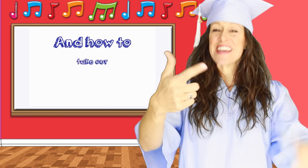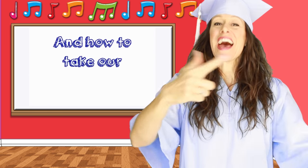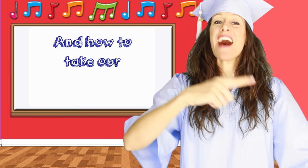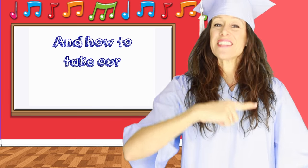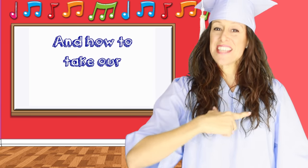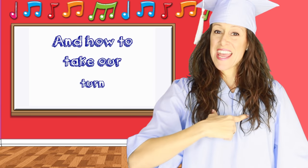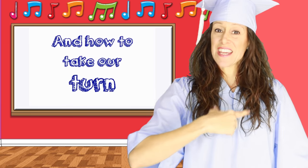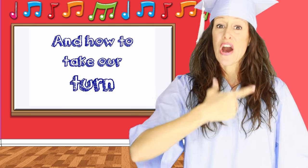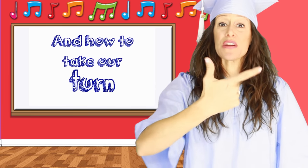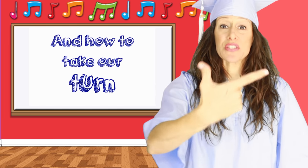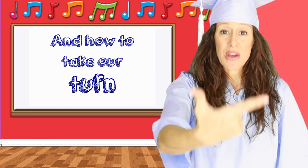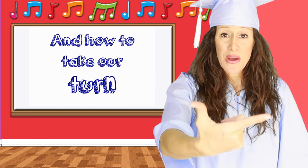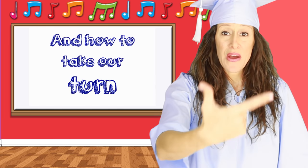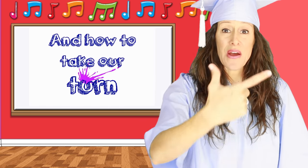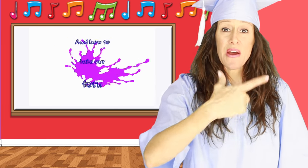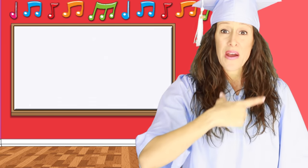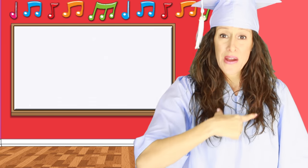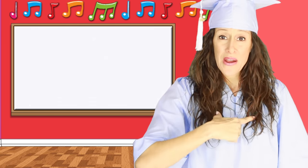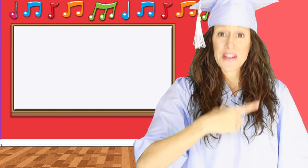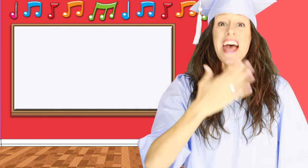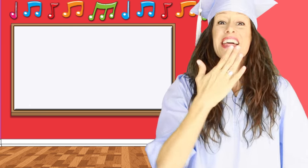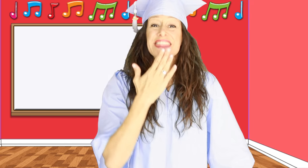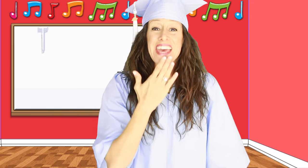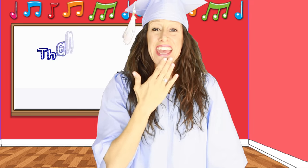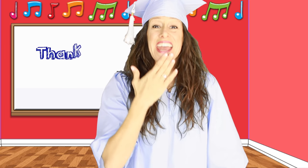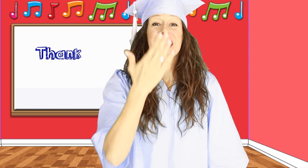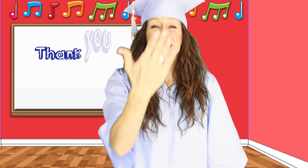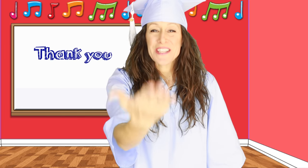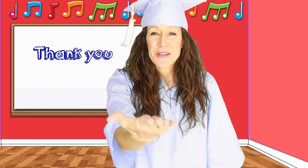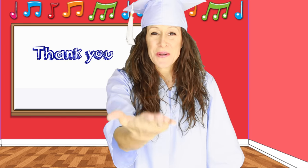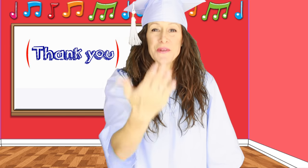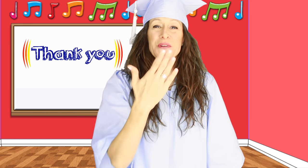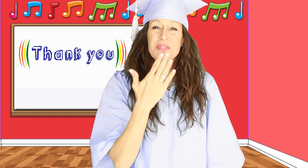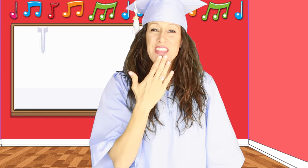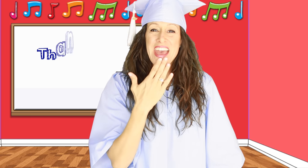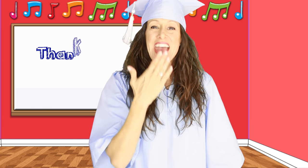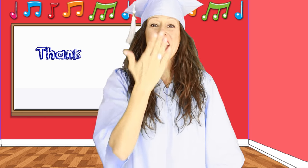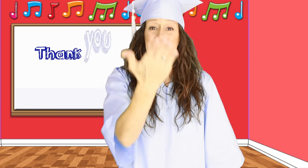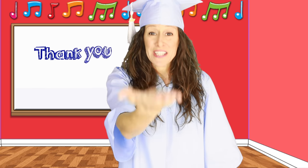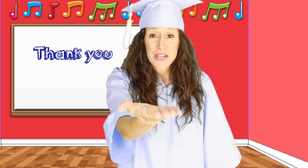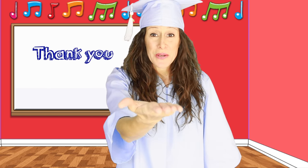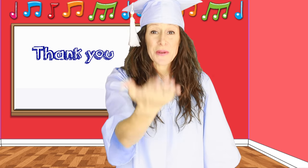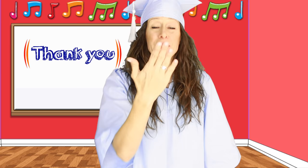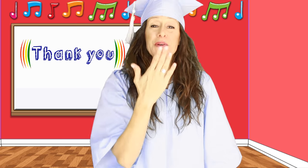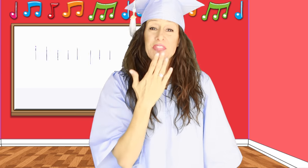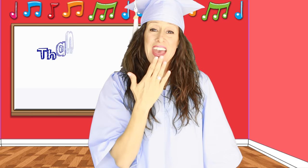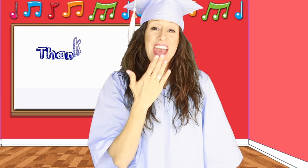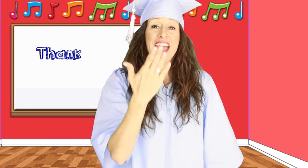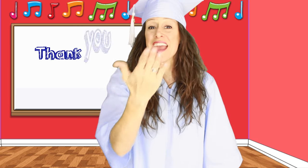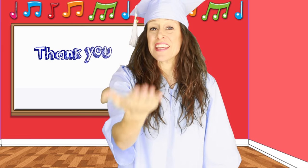how to take our turn. Thank you, thank you, thank